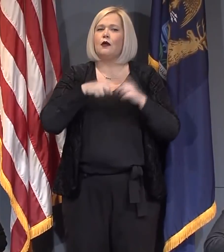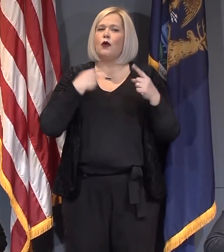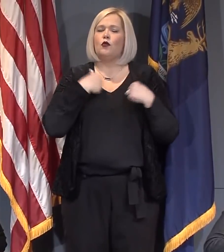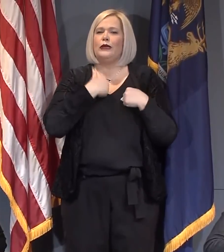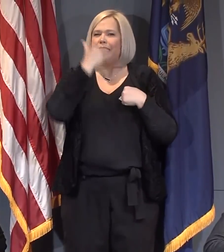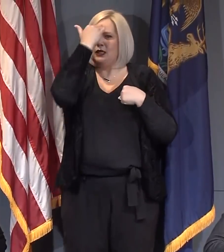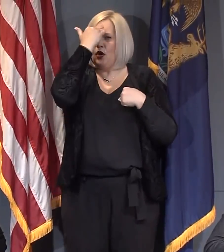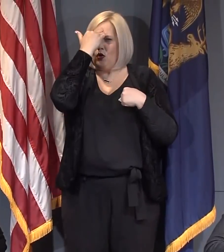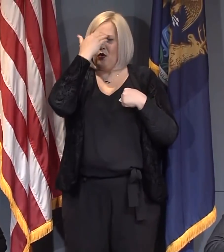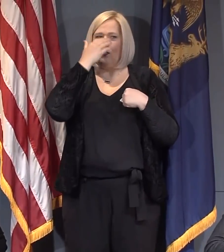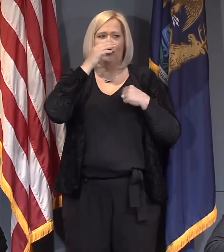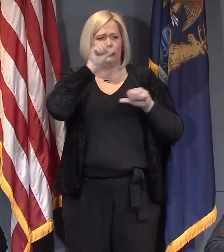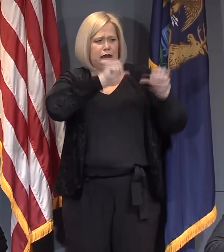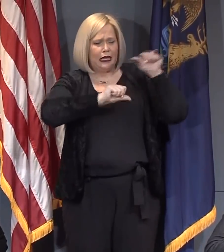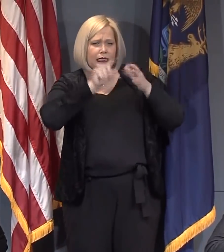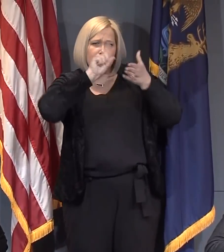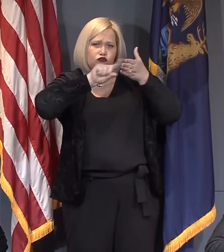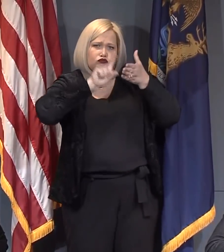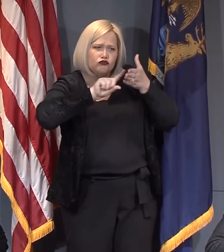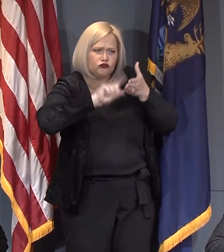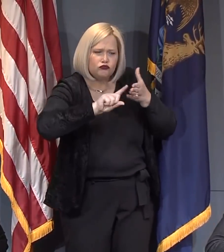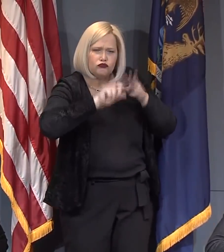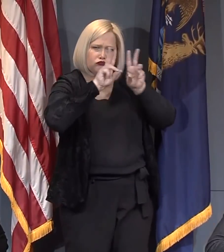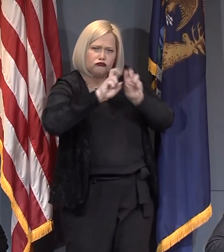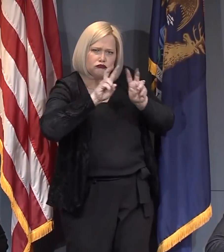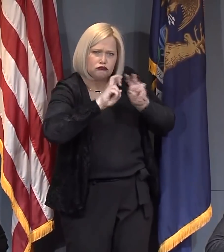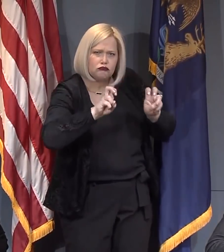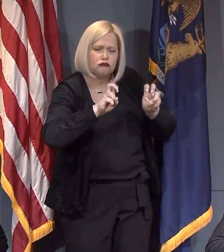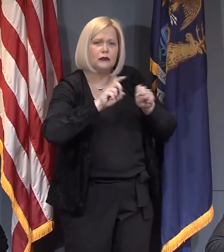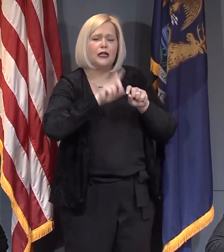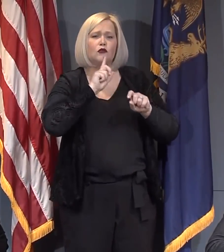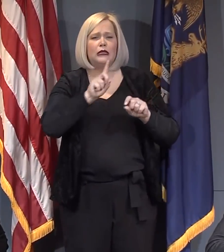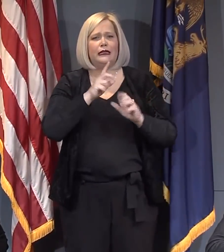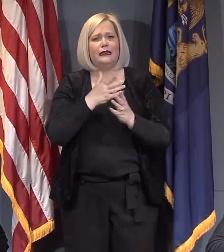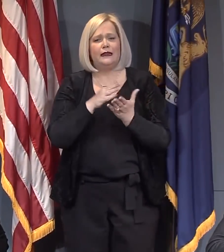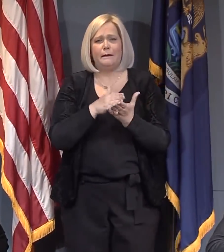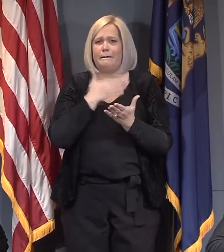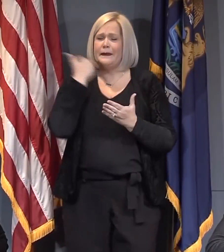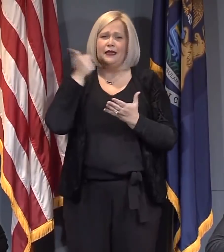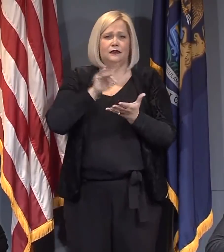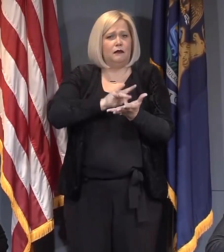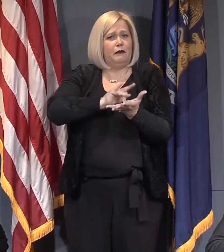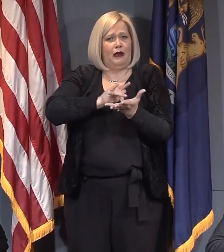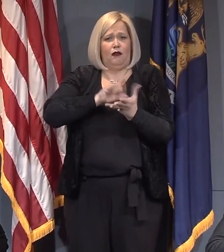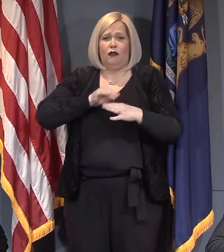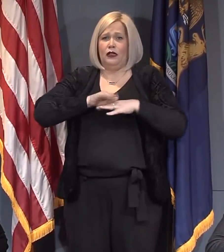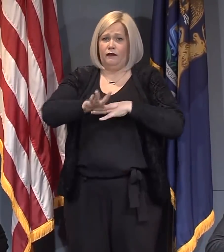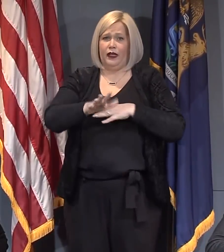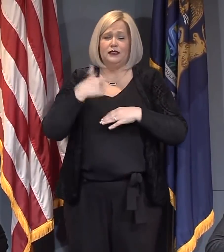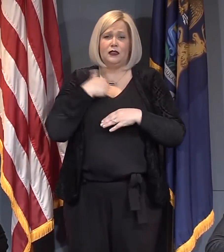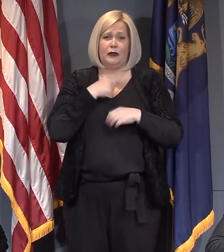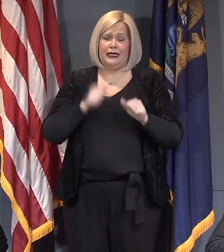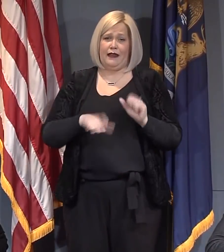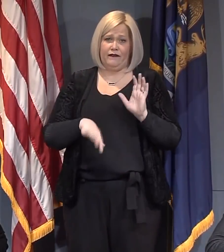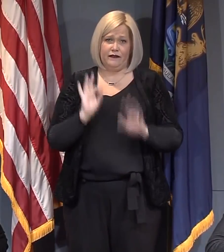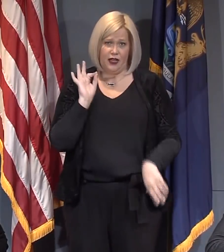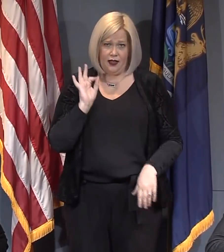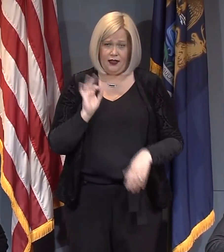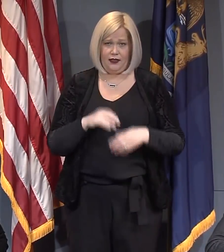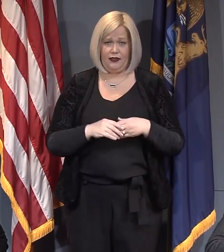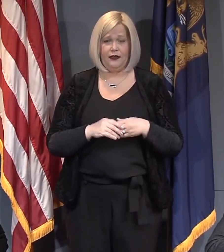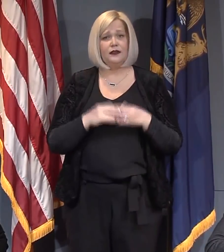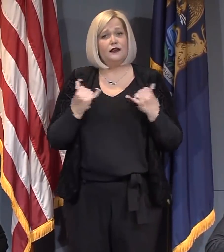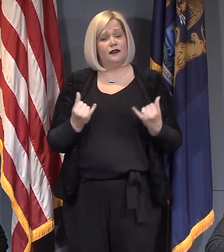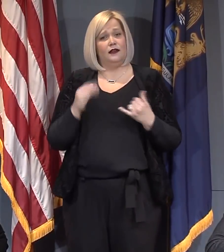on science, and on what is the best medical advice that we can get. Right now, the shape